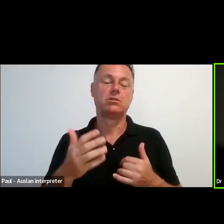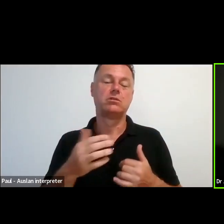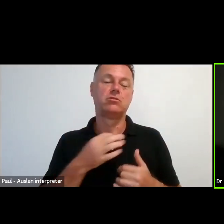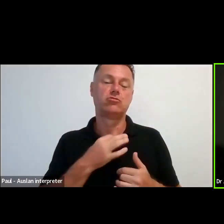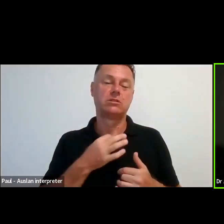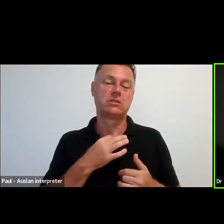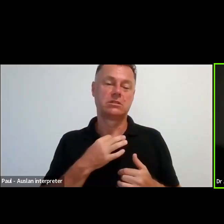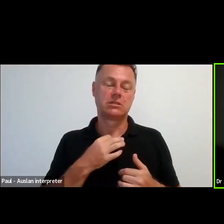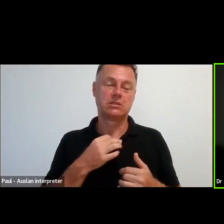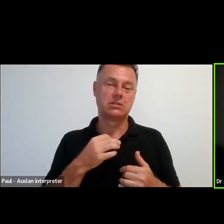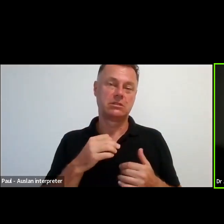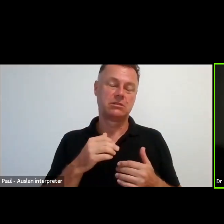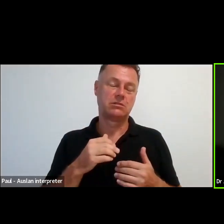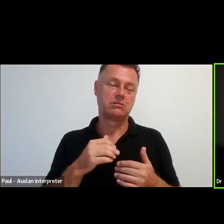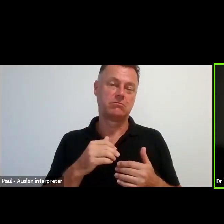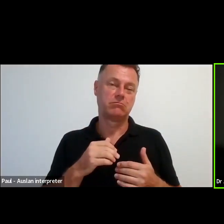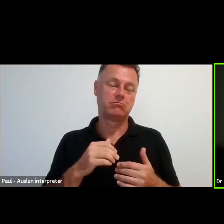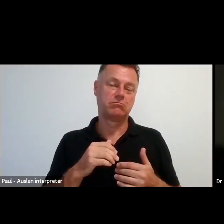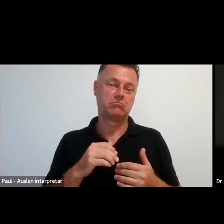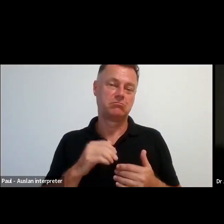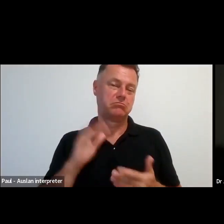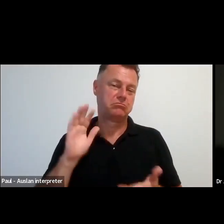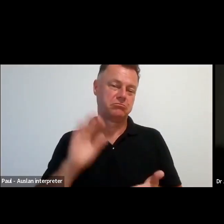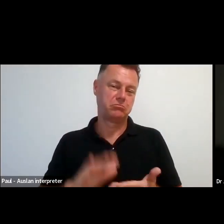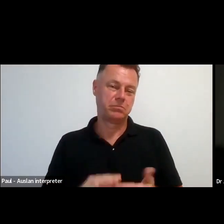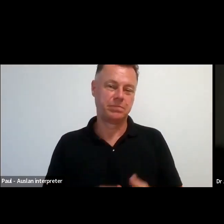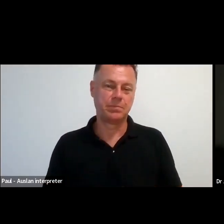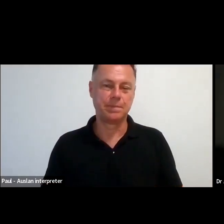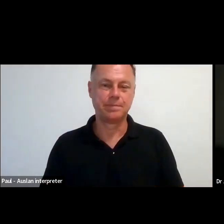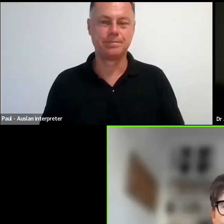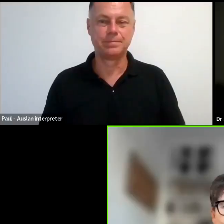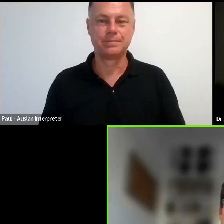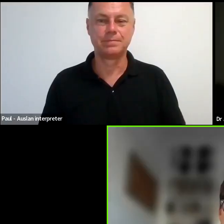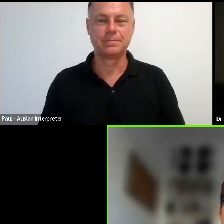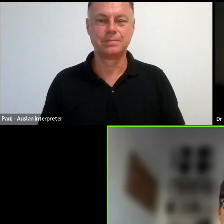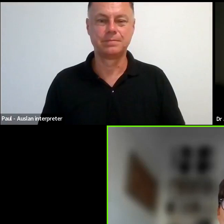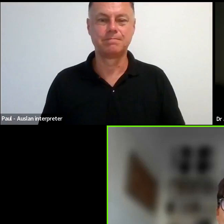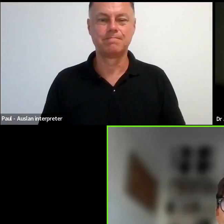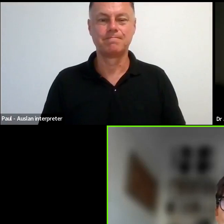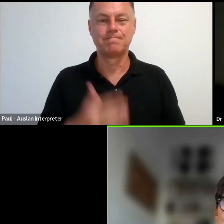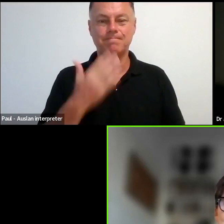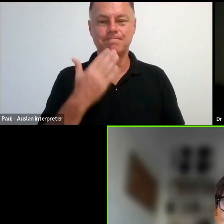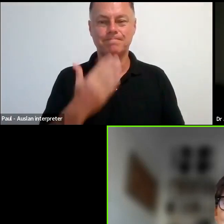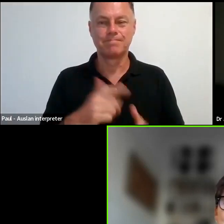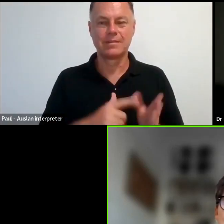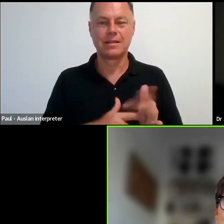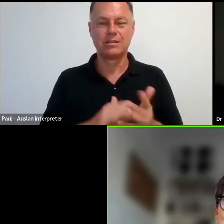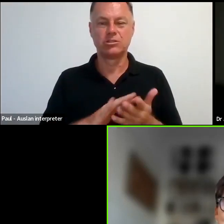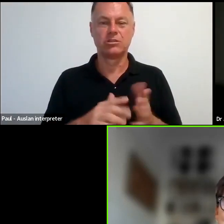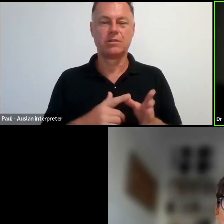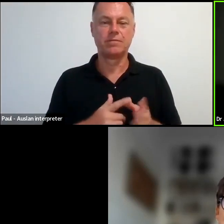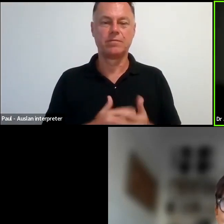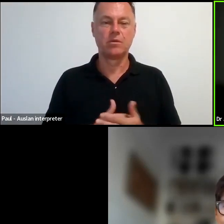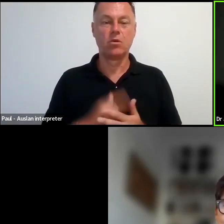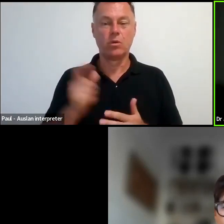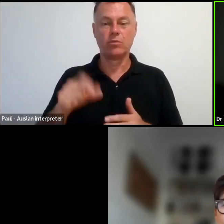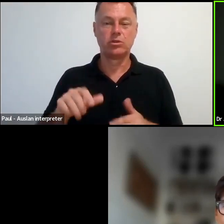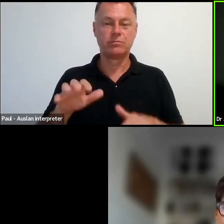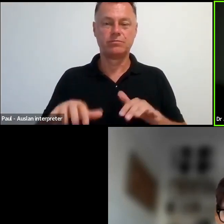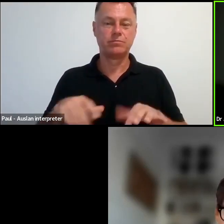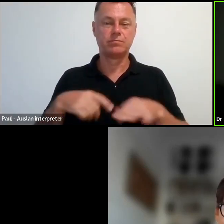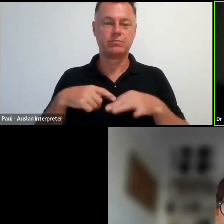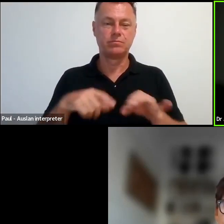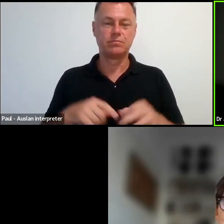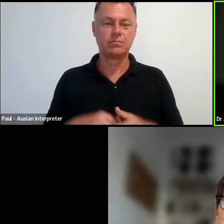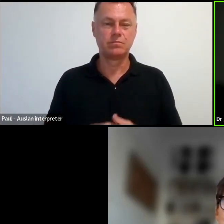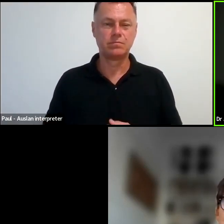in the long term. Thanks, Alicia. Thanks, Alicia. Just we have got an attendee who has asked a